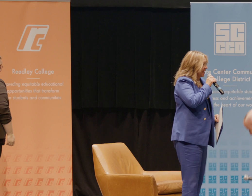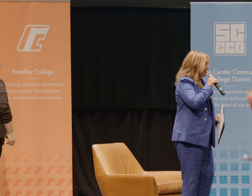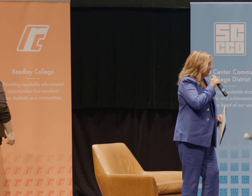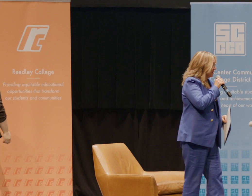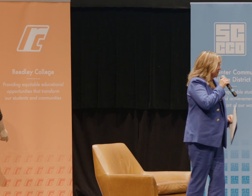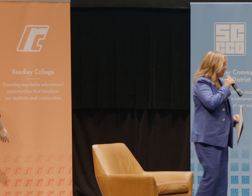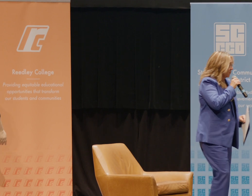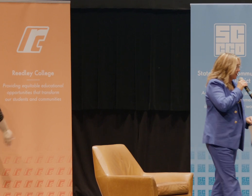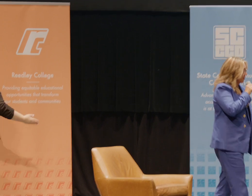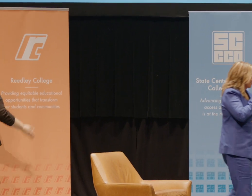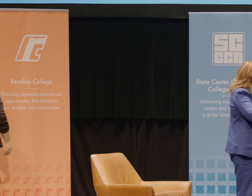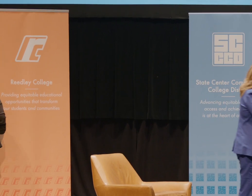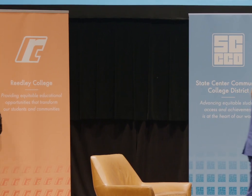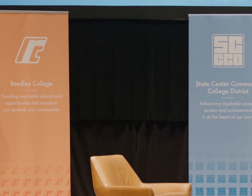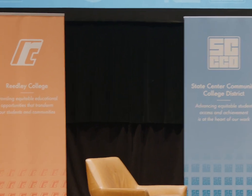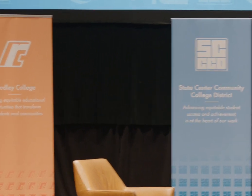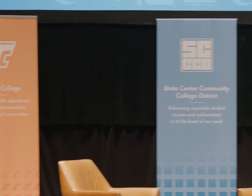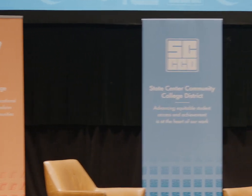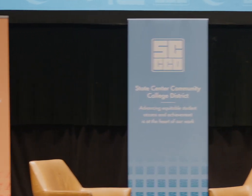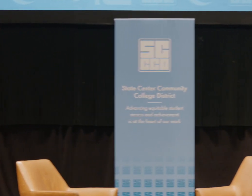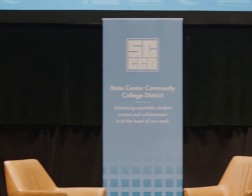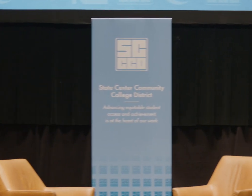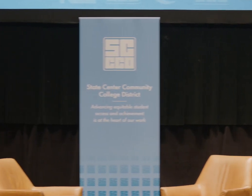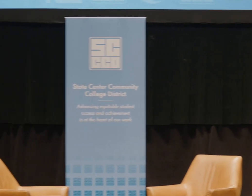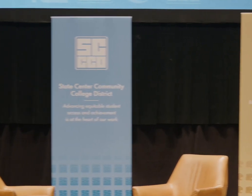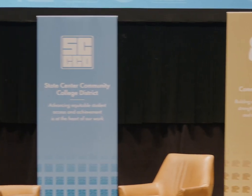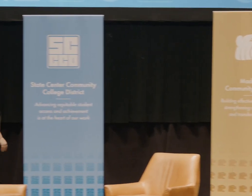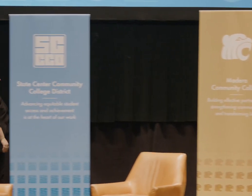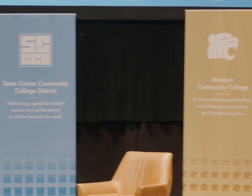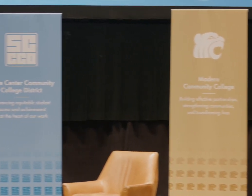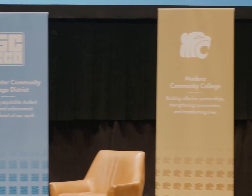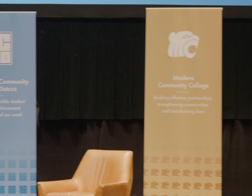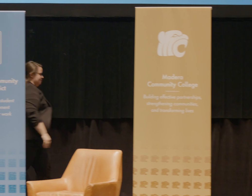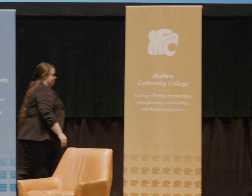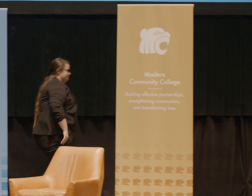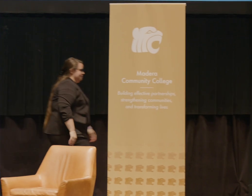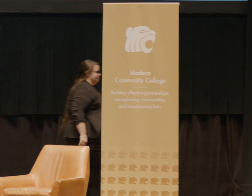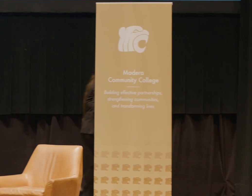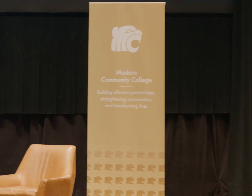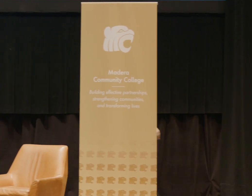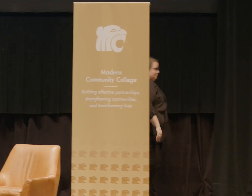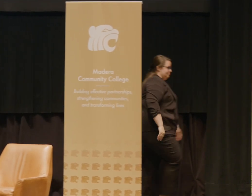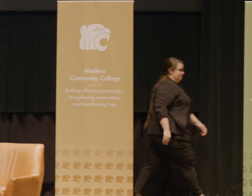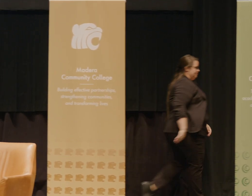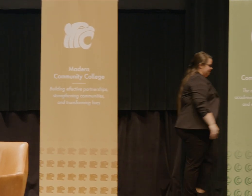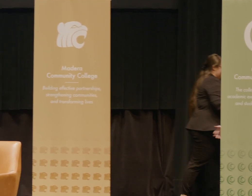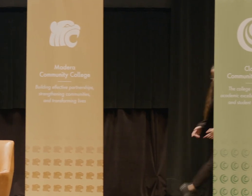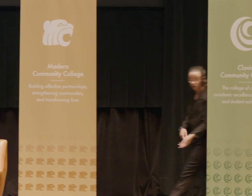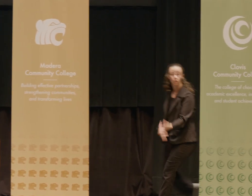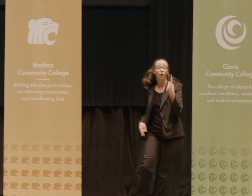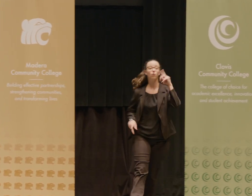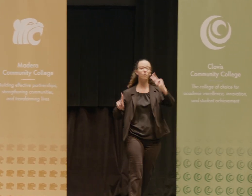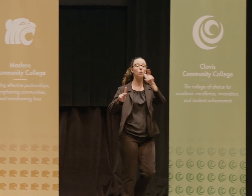I'm supposed to hand off the microphone to Rico now. This is like a relay. And for those of you who are going to the 9:30